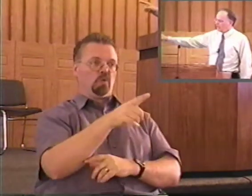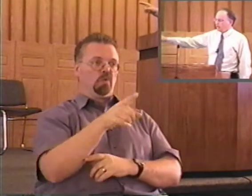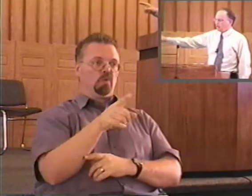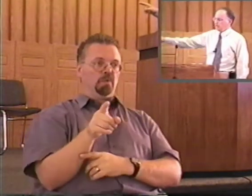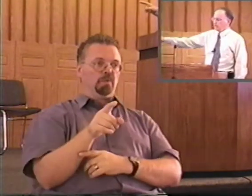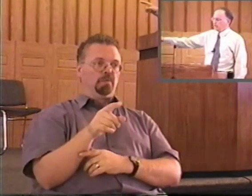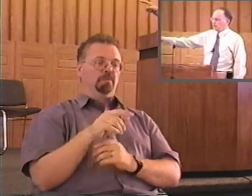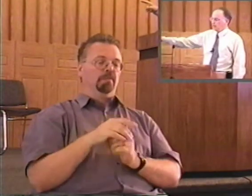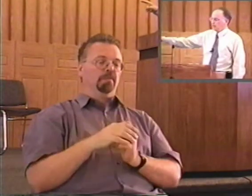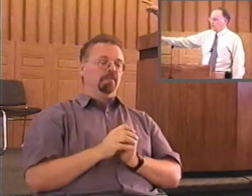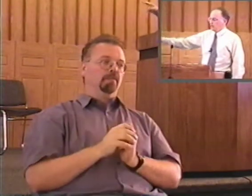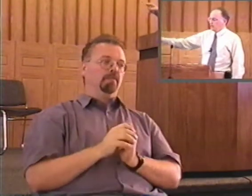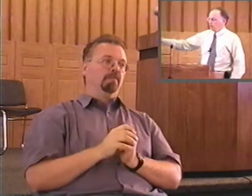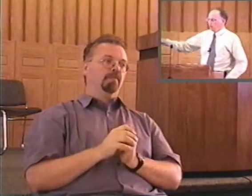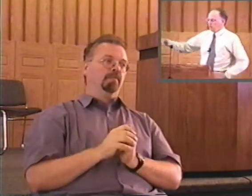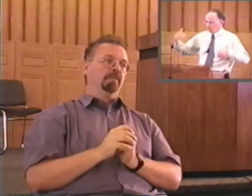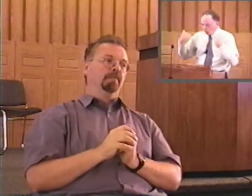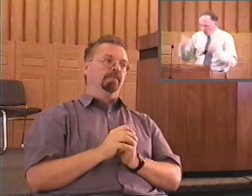Don't let that happen.